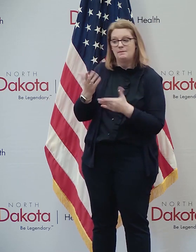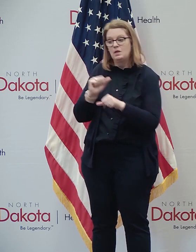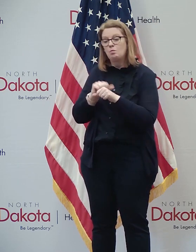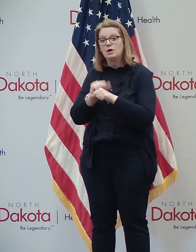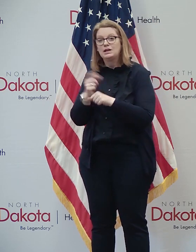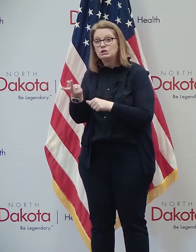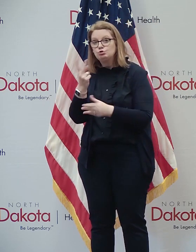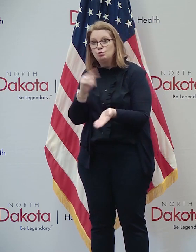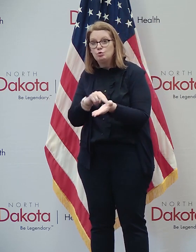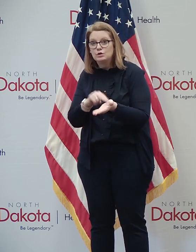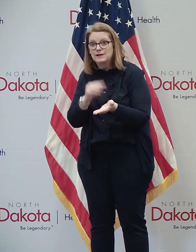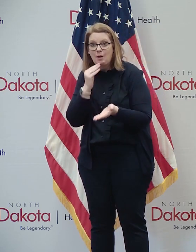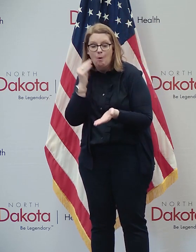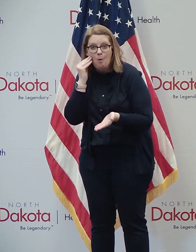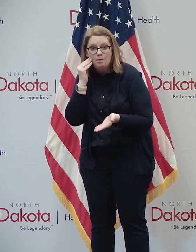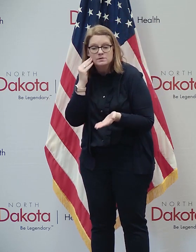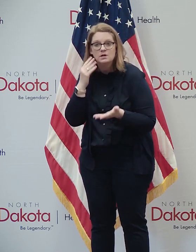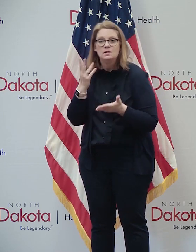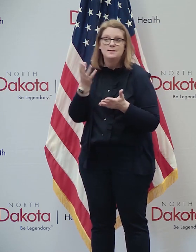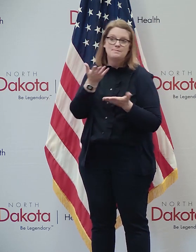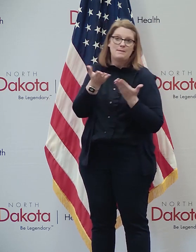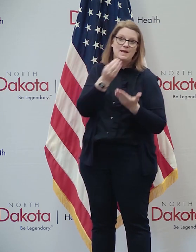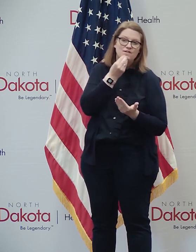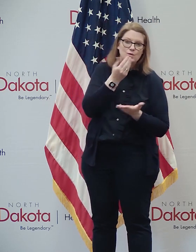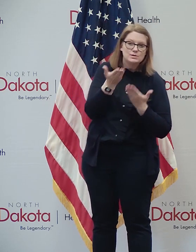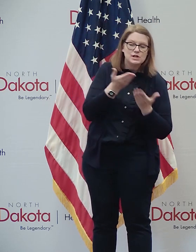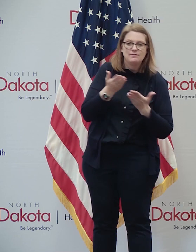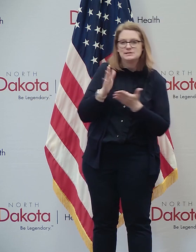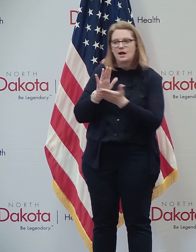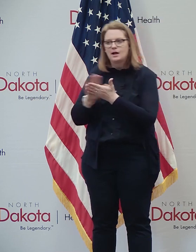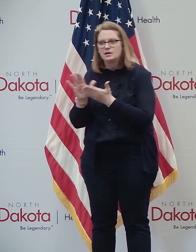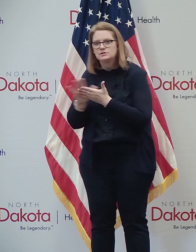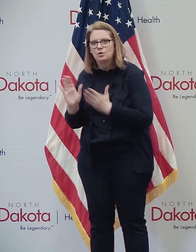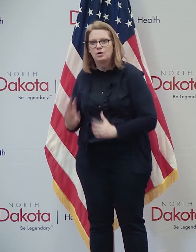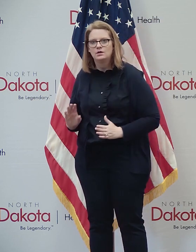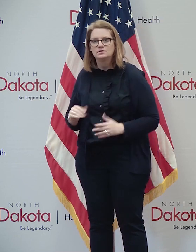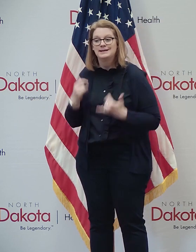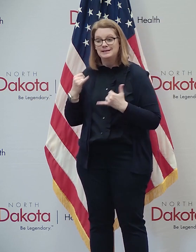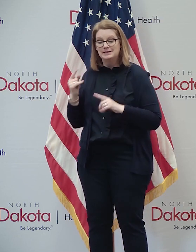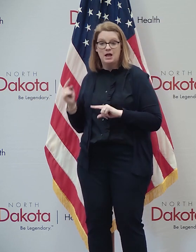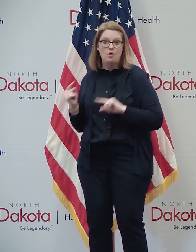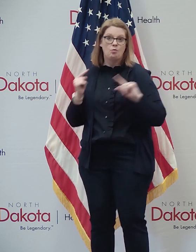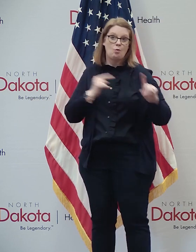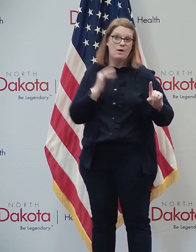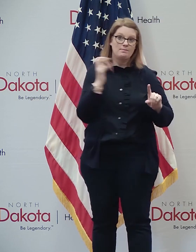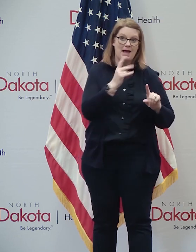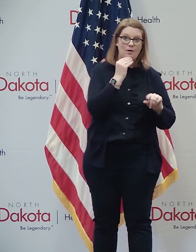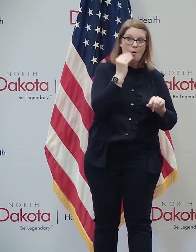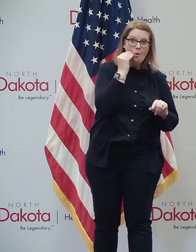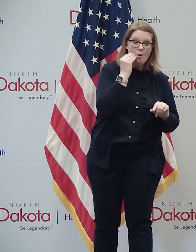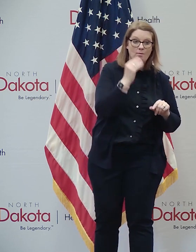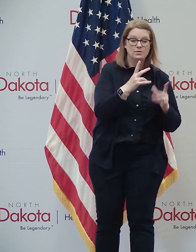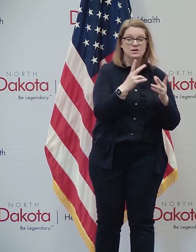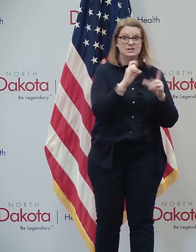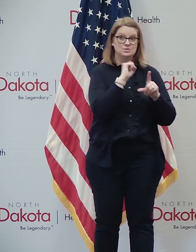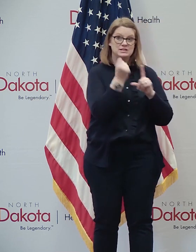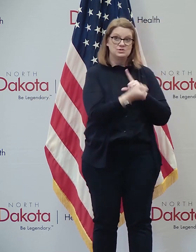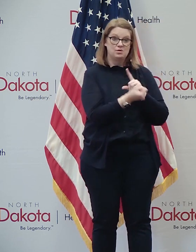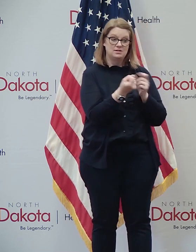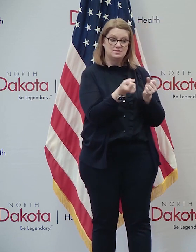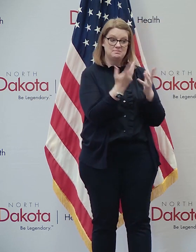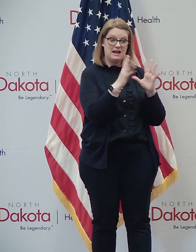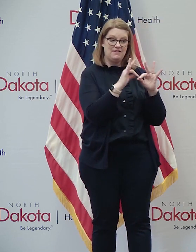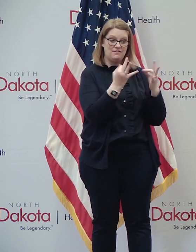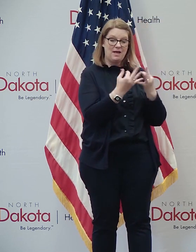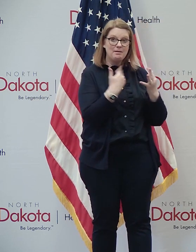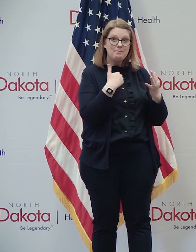had very low unemployment going into this thing, and so that these jobs hard to fill. Sometimes people might